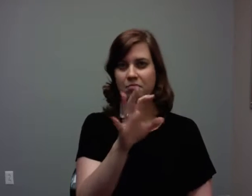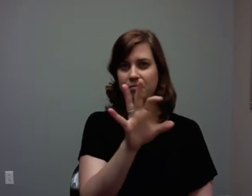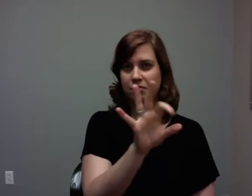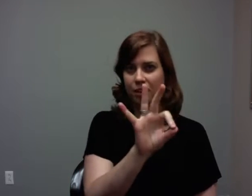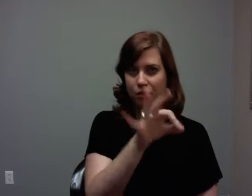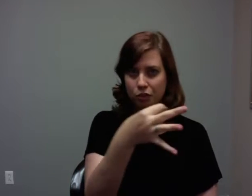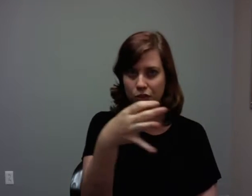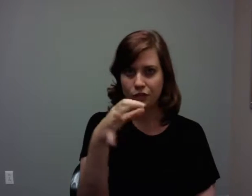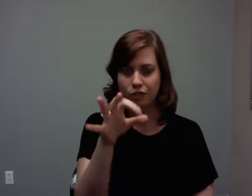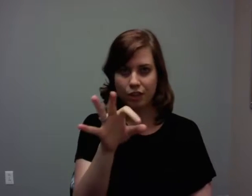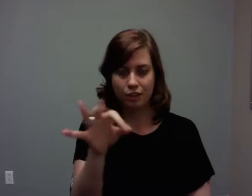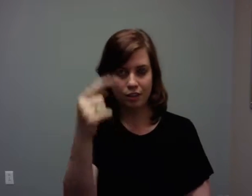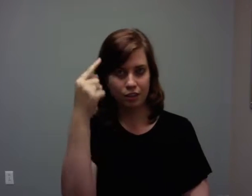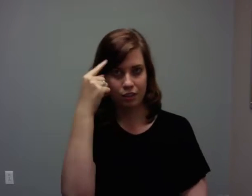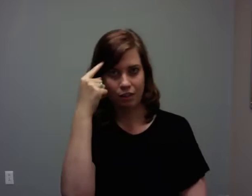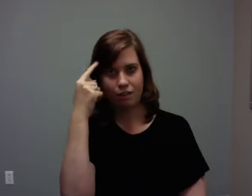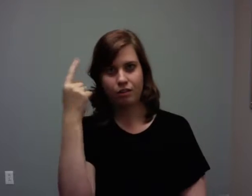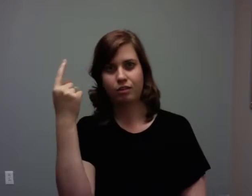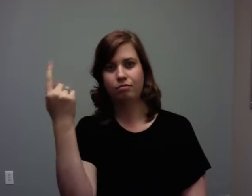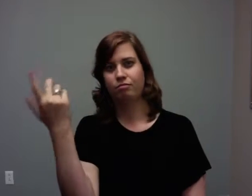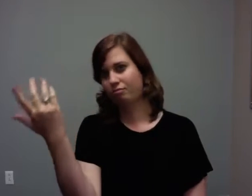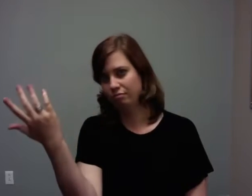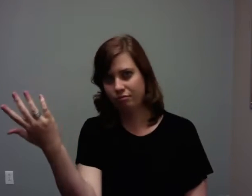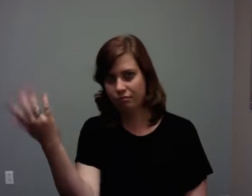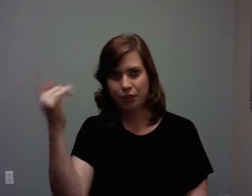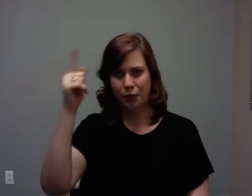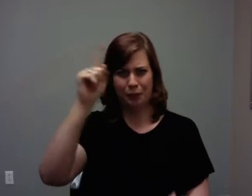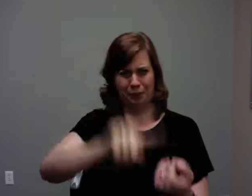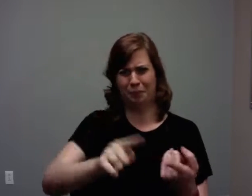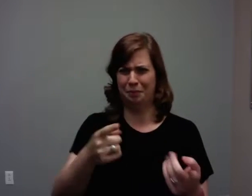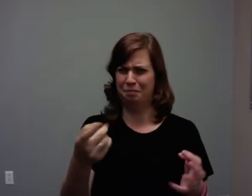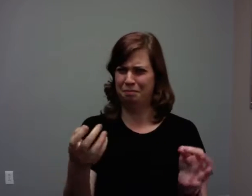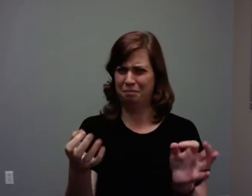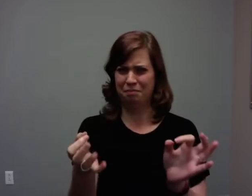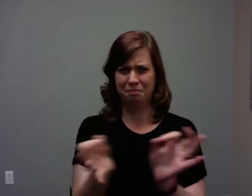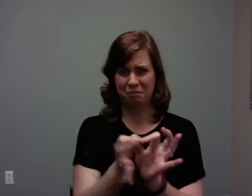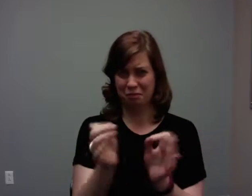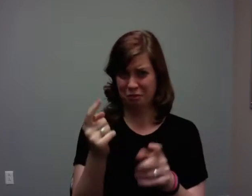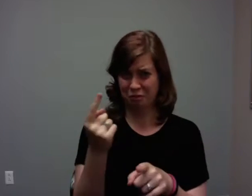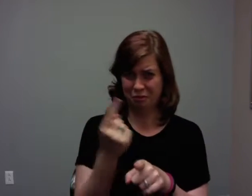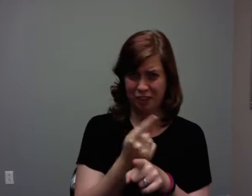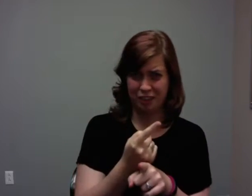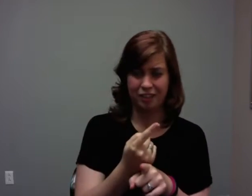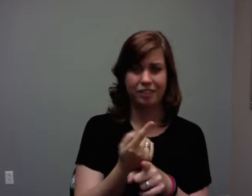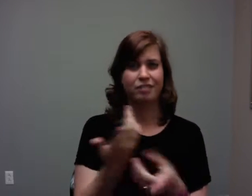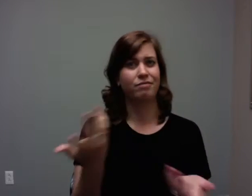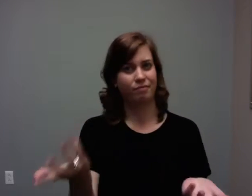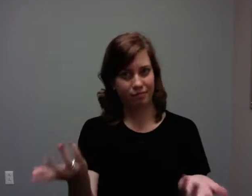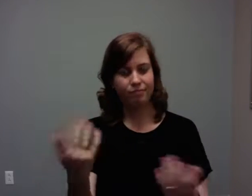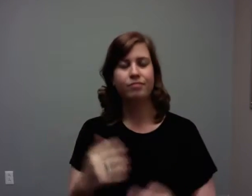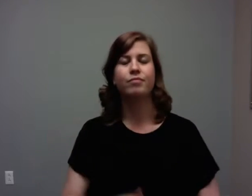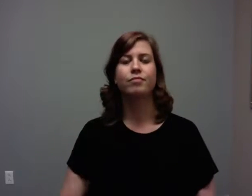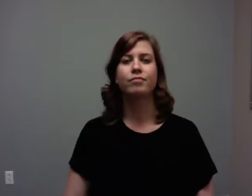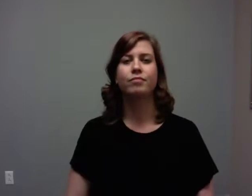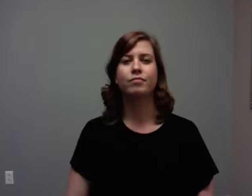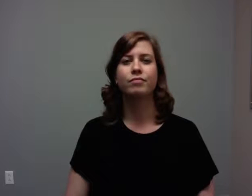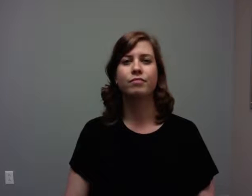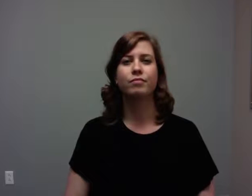$9.99 was way under the $1,000, $1,500 quotes that I had gotten